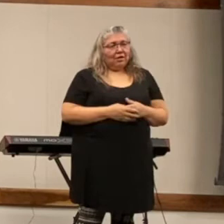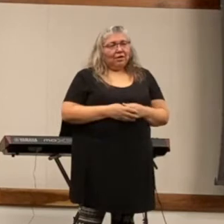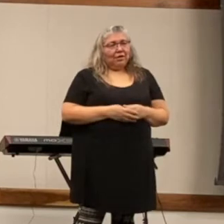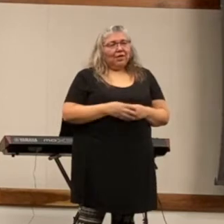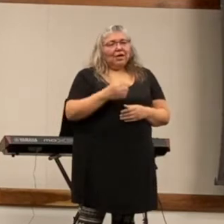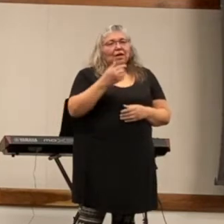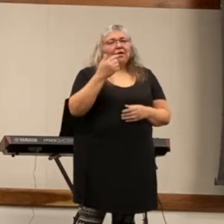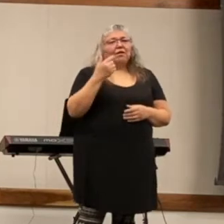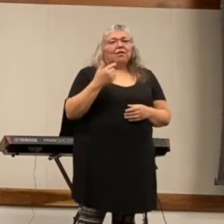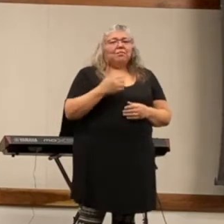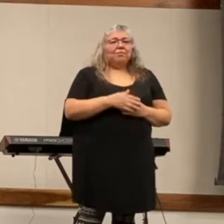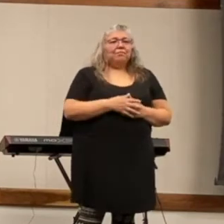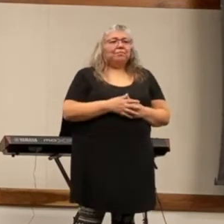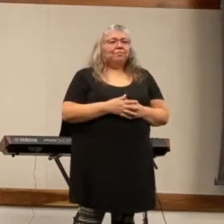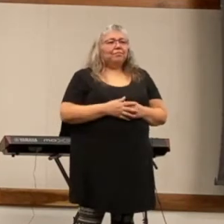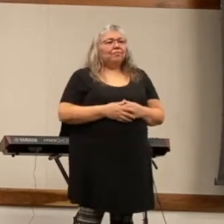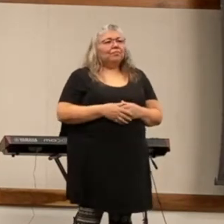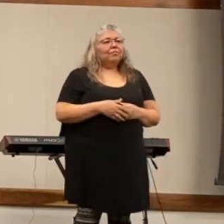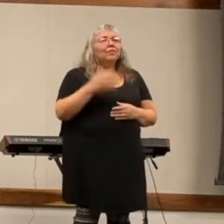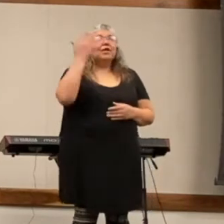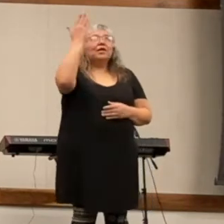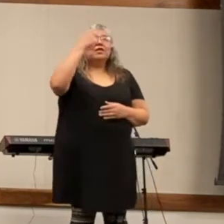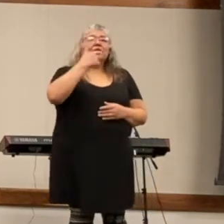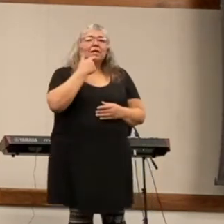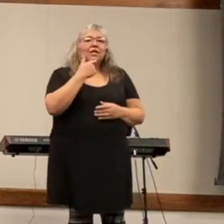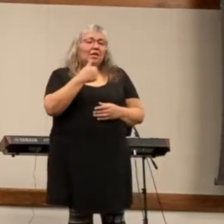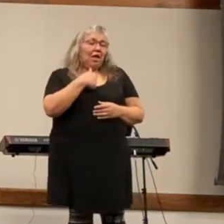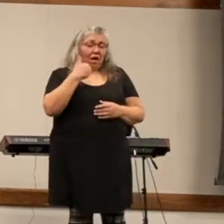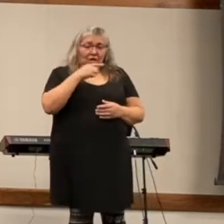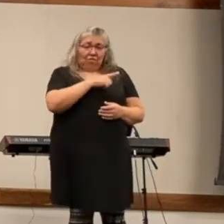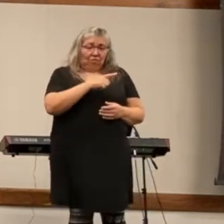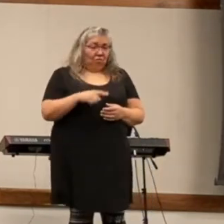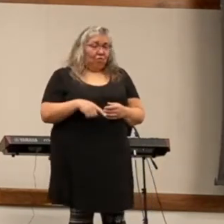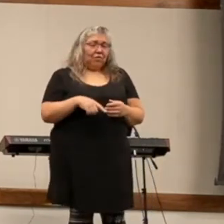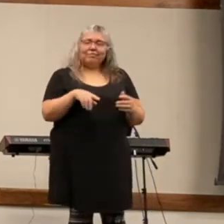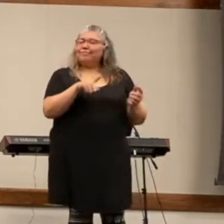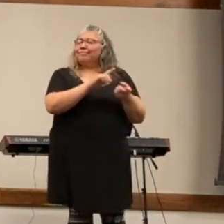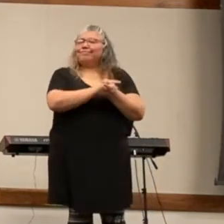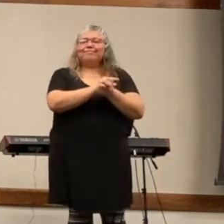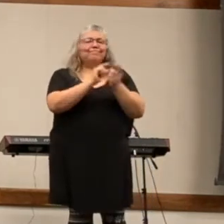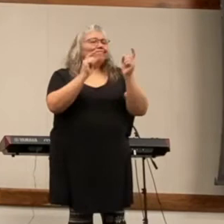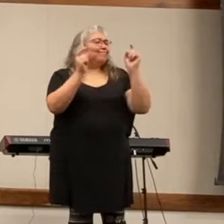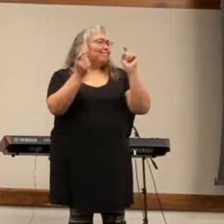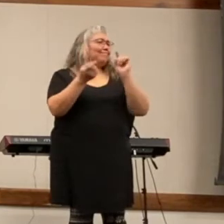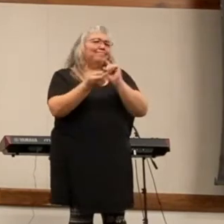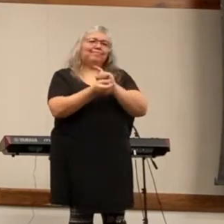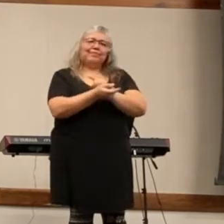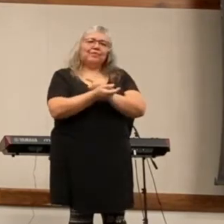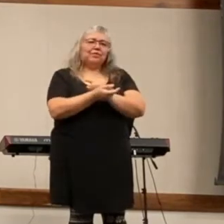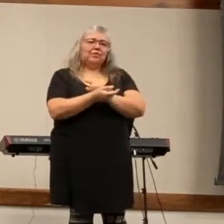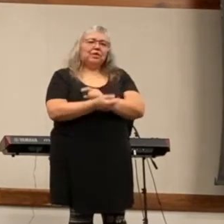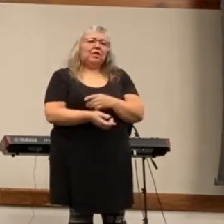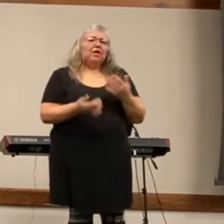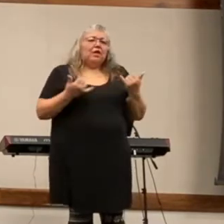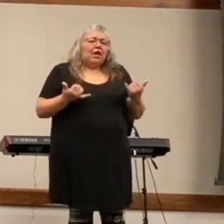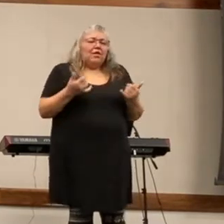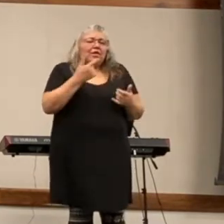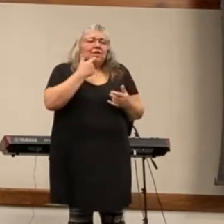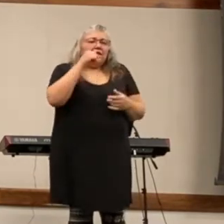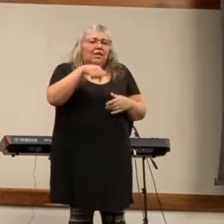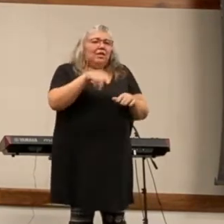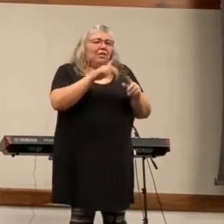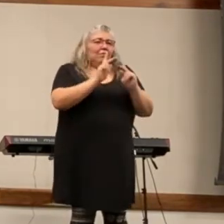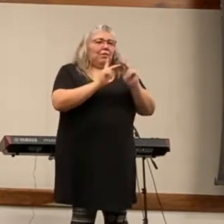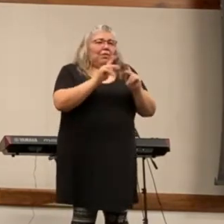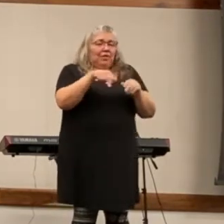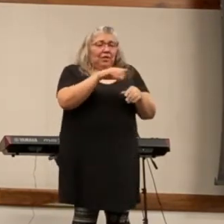He says, I, the Lord, I don't change. He says to these people,